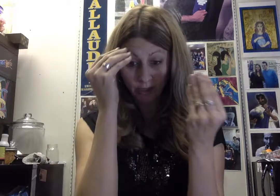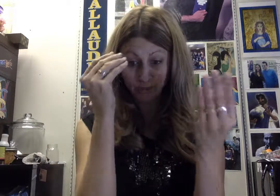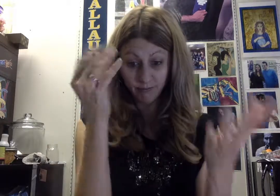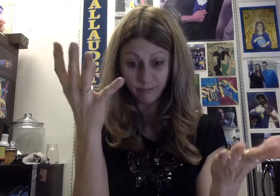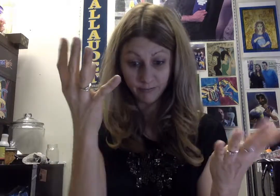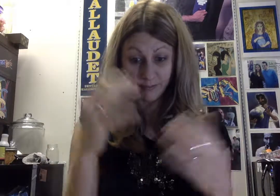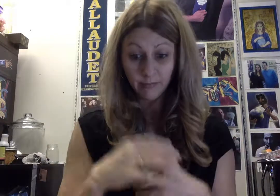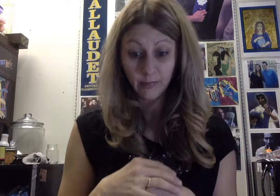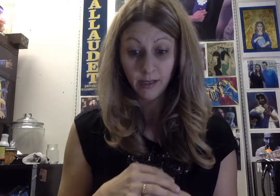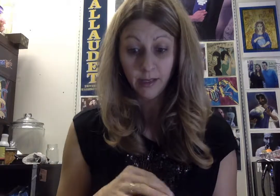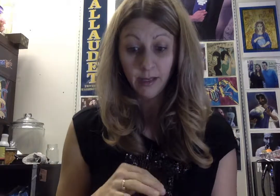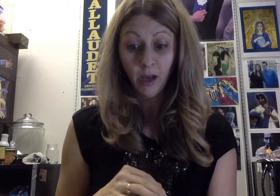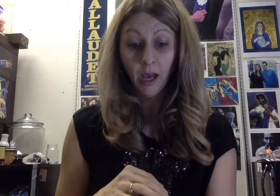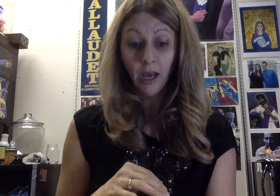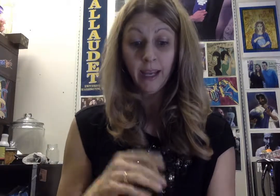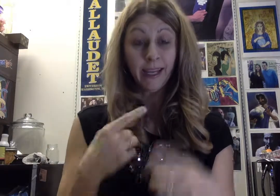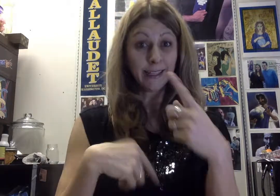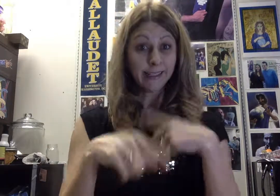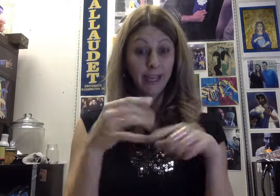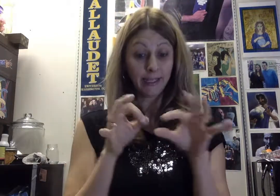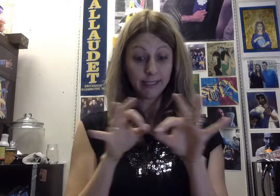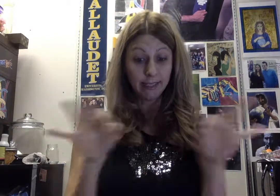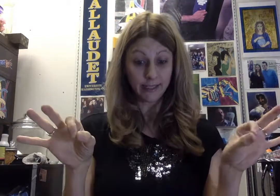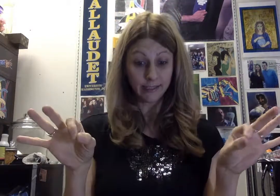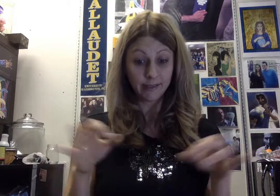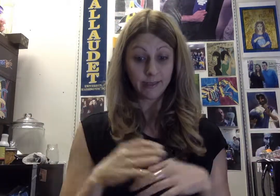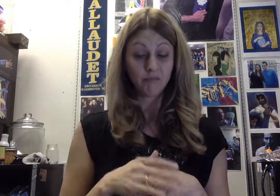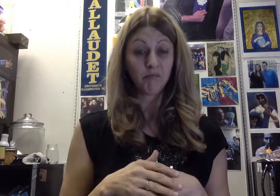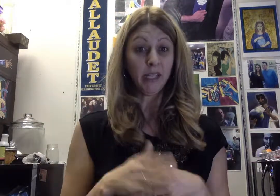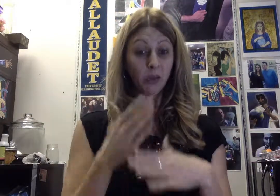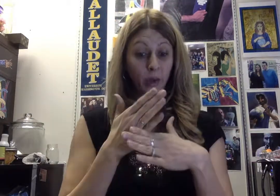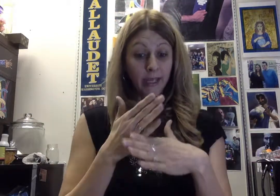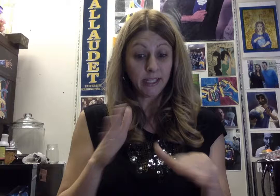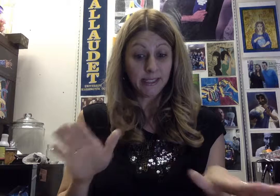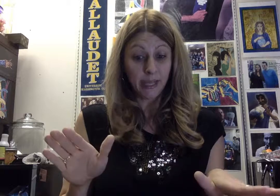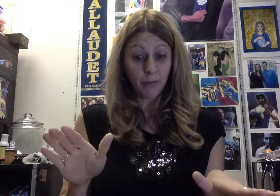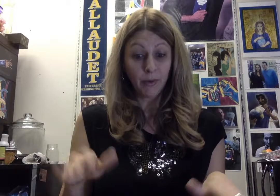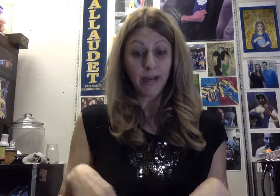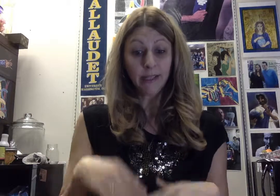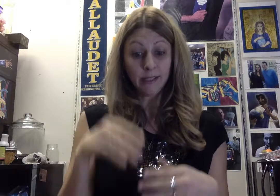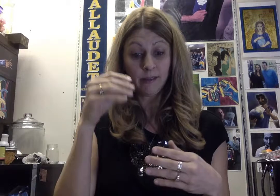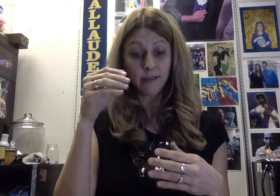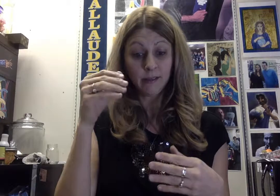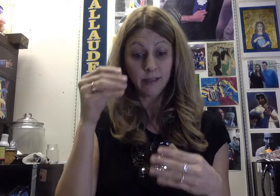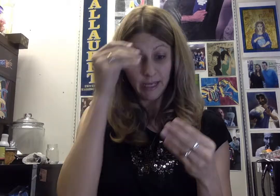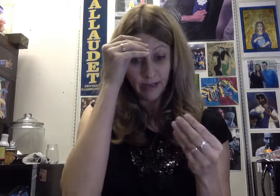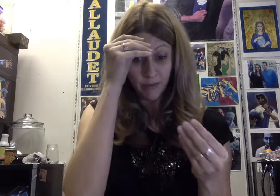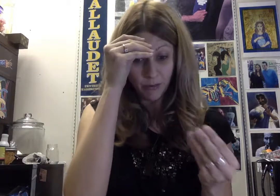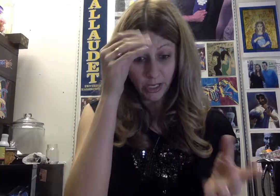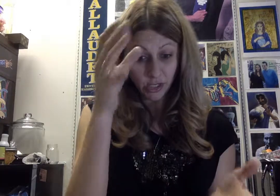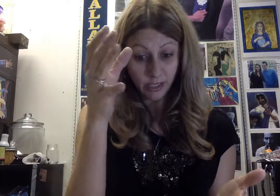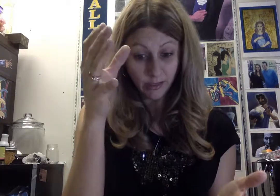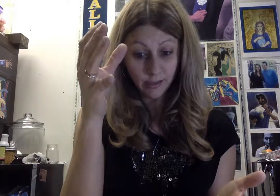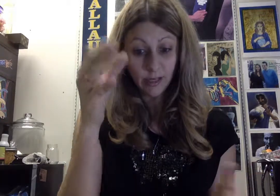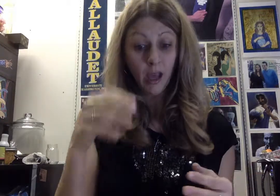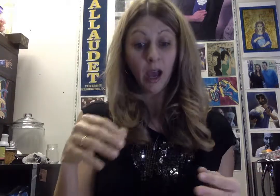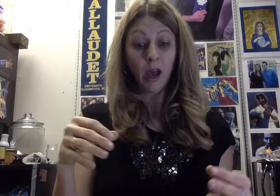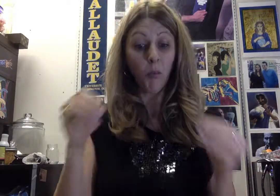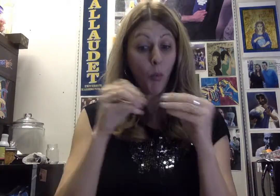information in a signed sentence. It's a way to separate information,